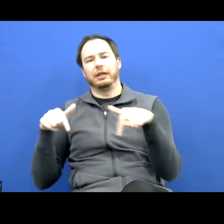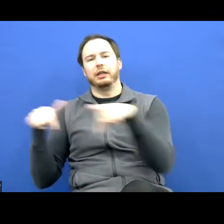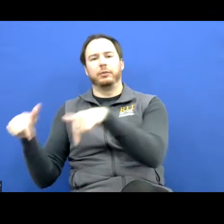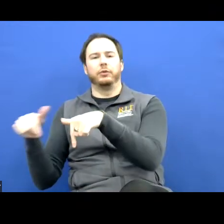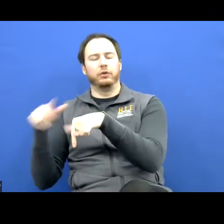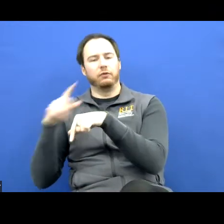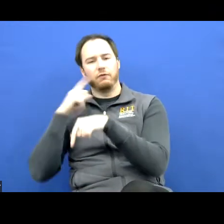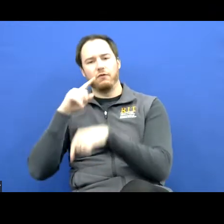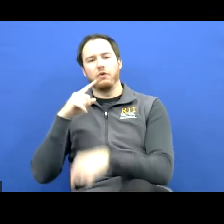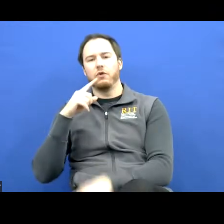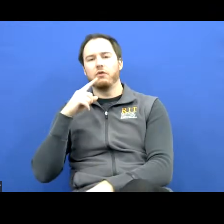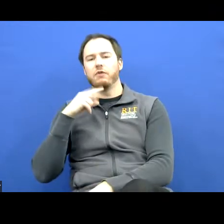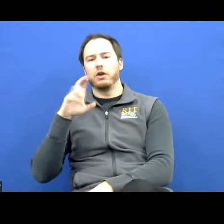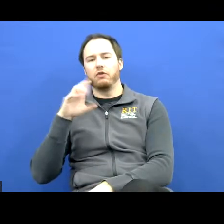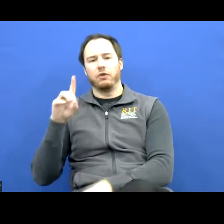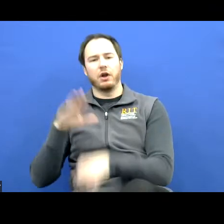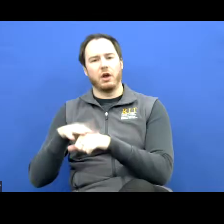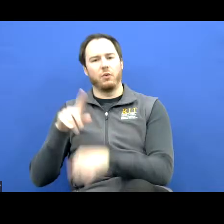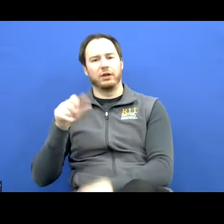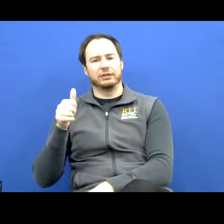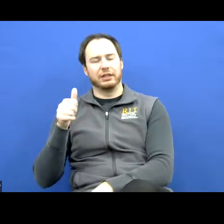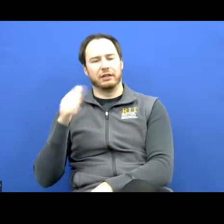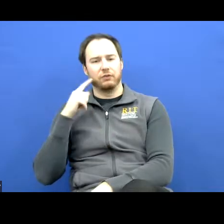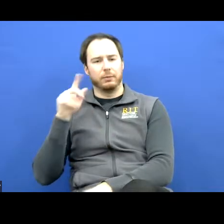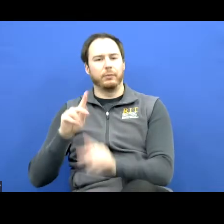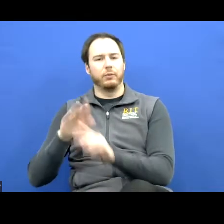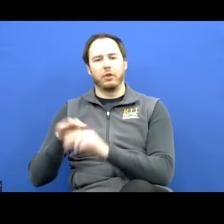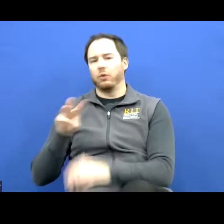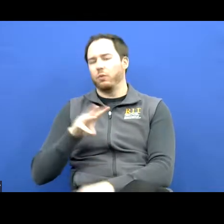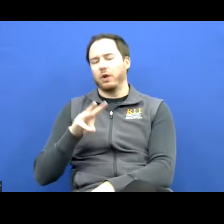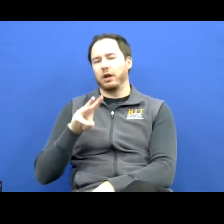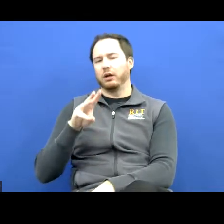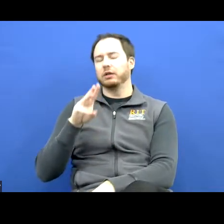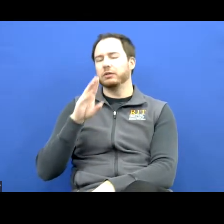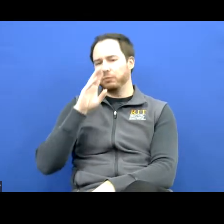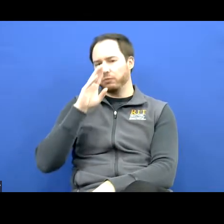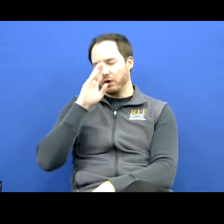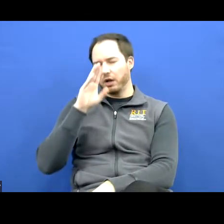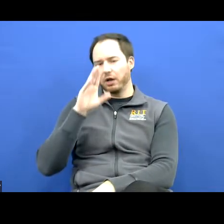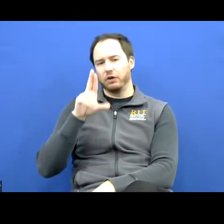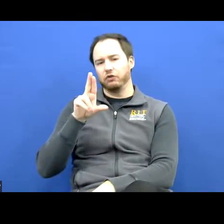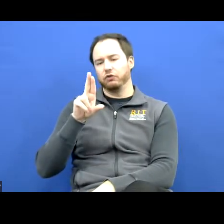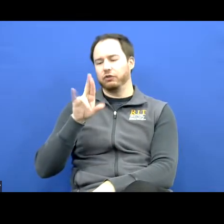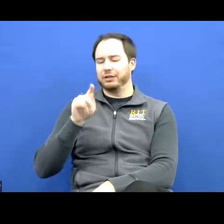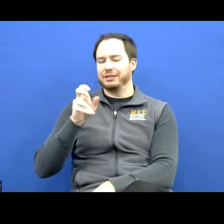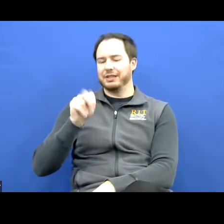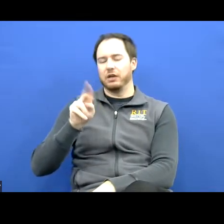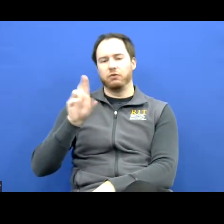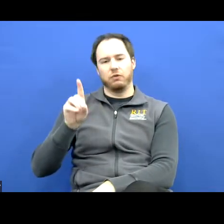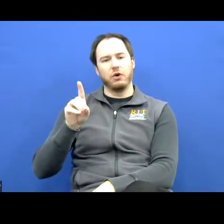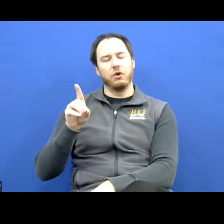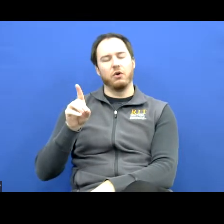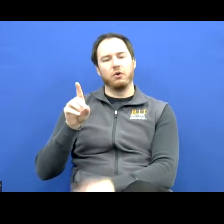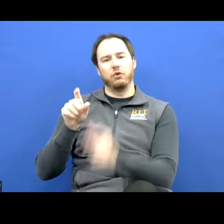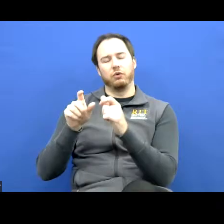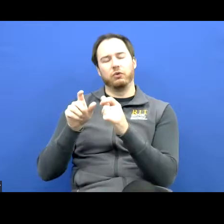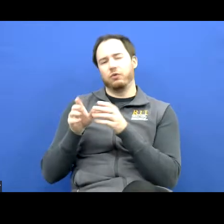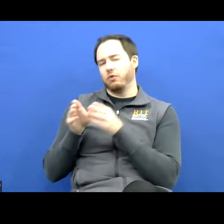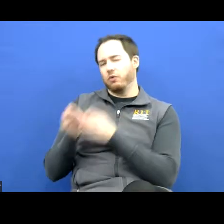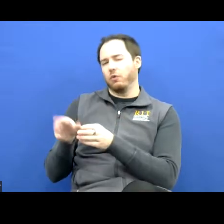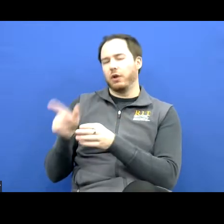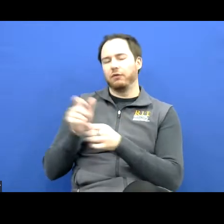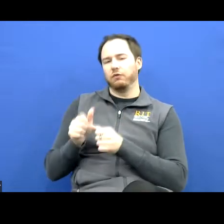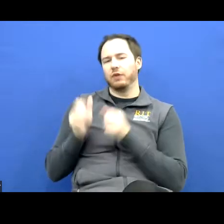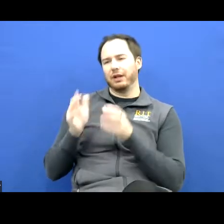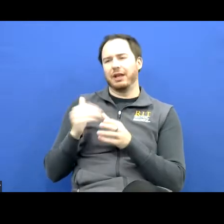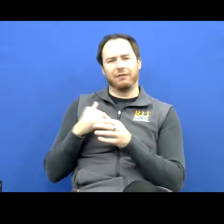time, not long after, the people West Brighton along the Creighton Road corridor, the residents had a canoe